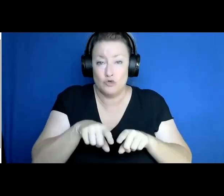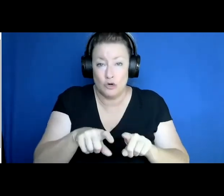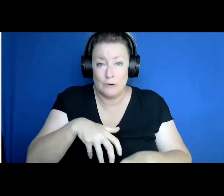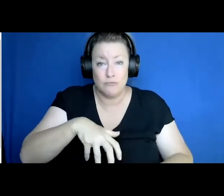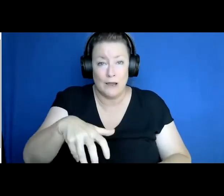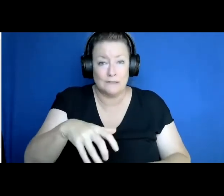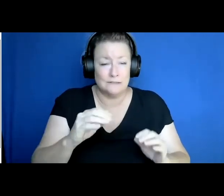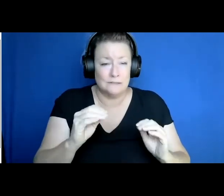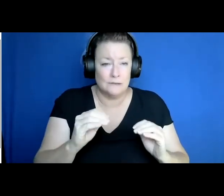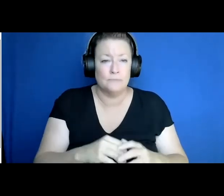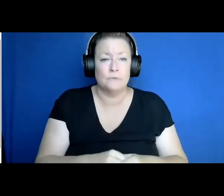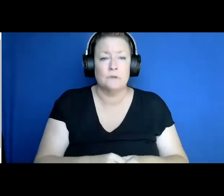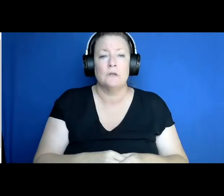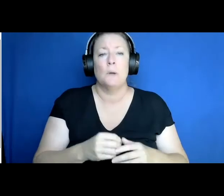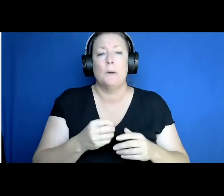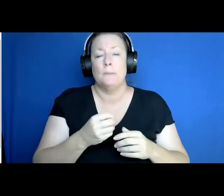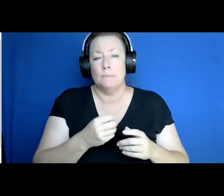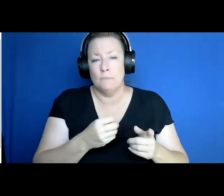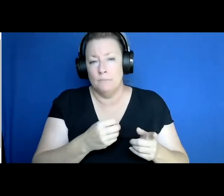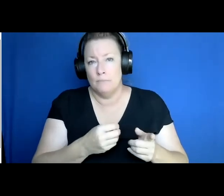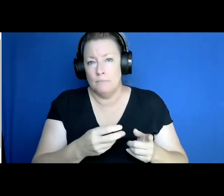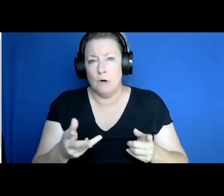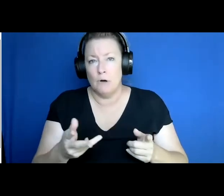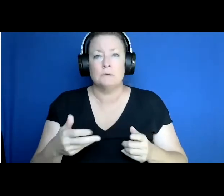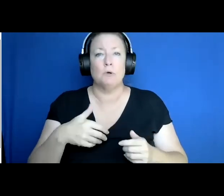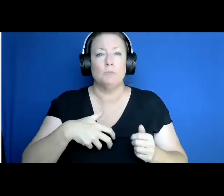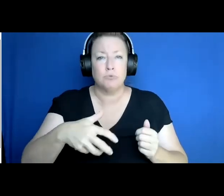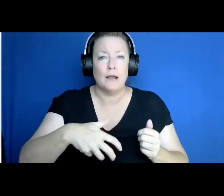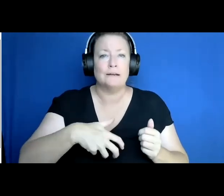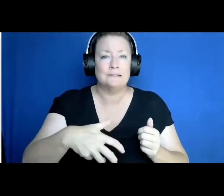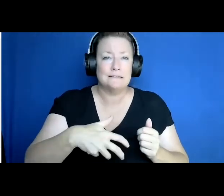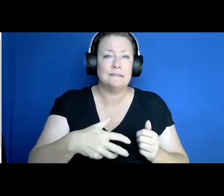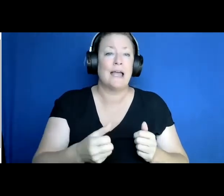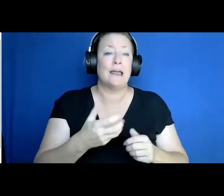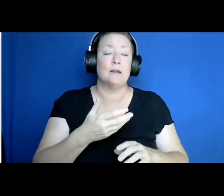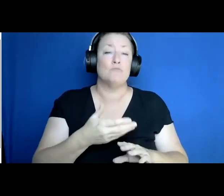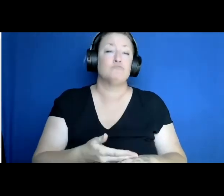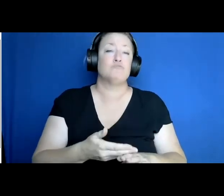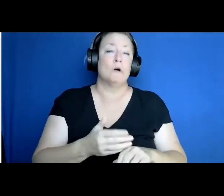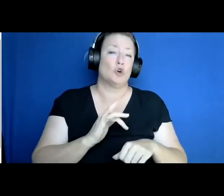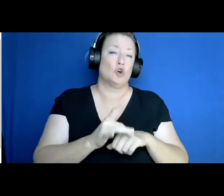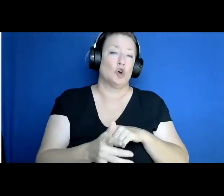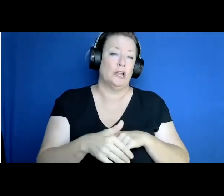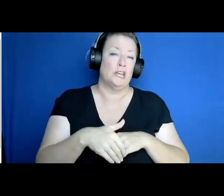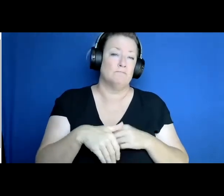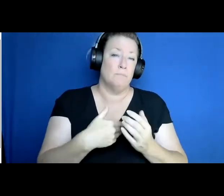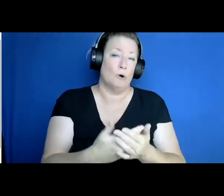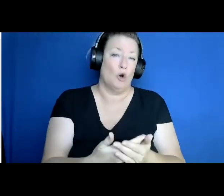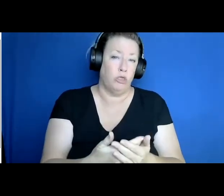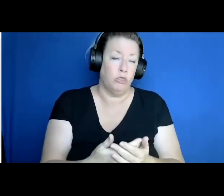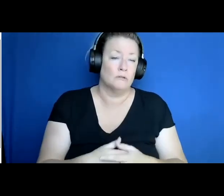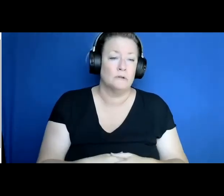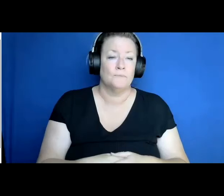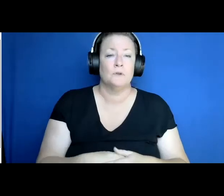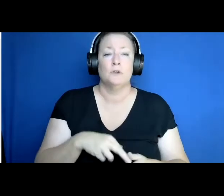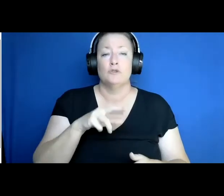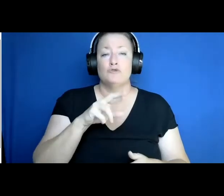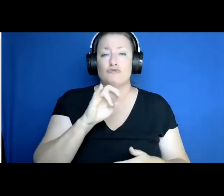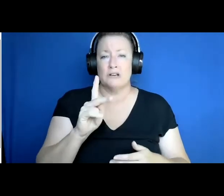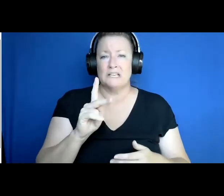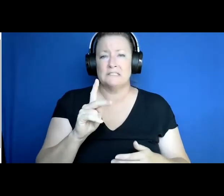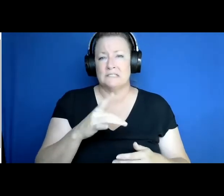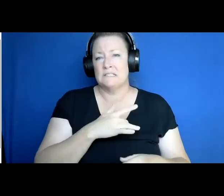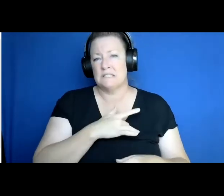gestations, and having previous preterm births. So while risk ratios are commonly found in the